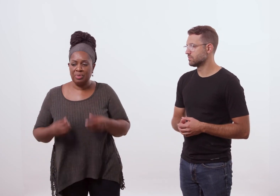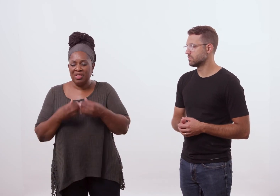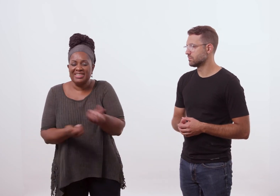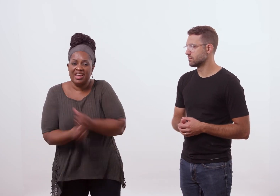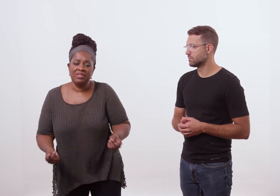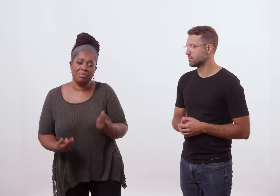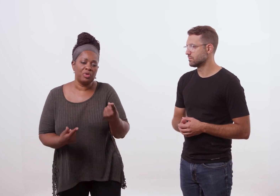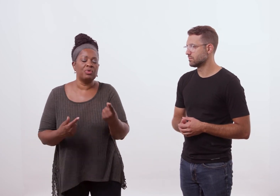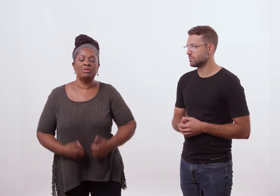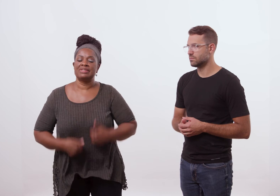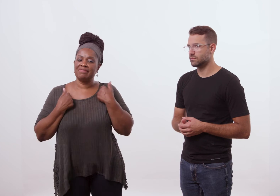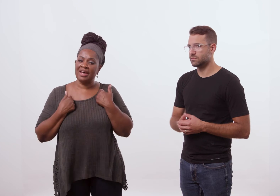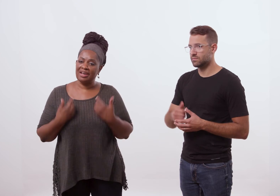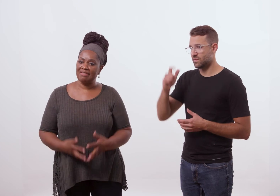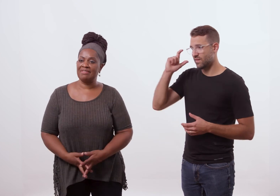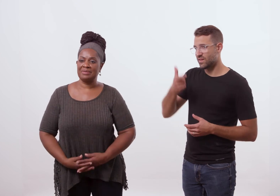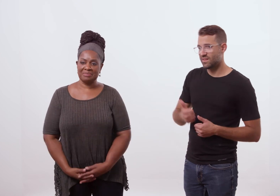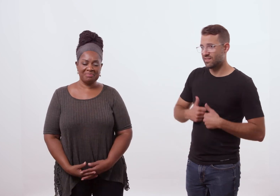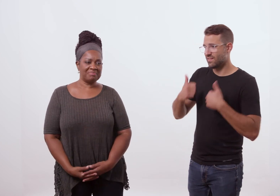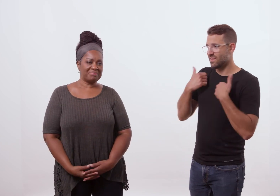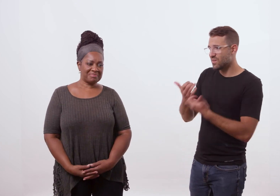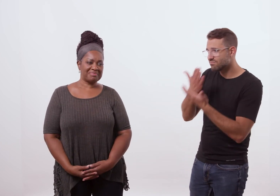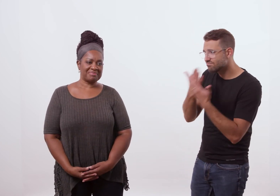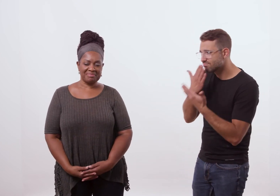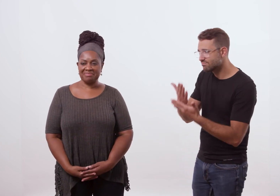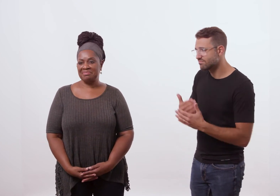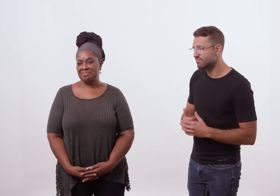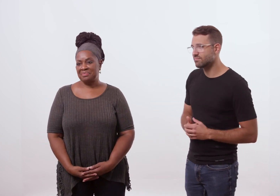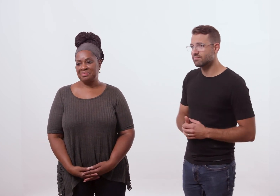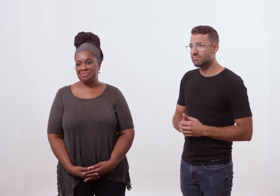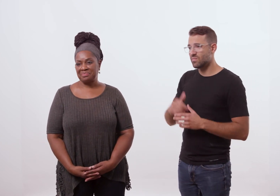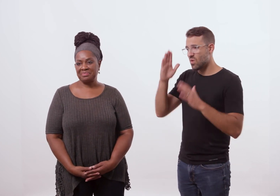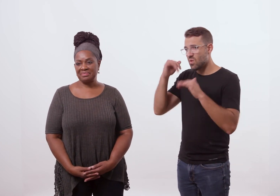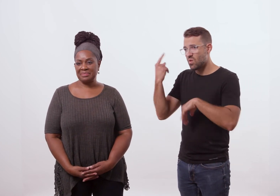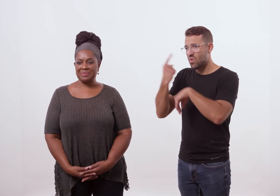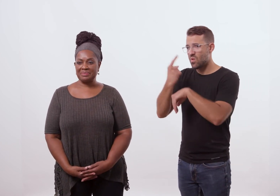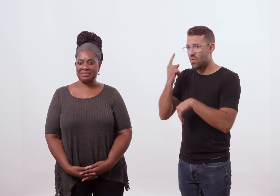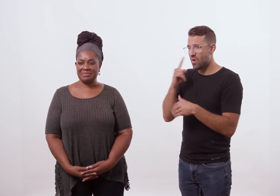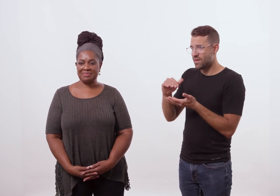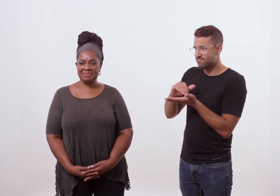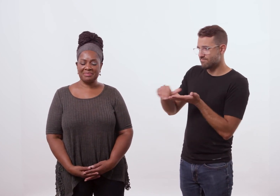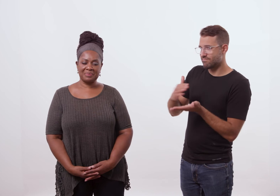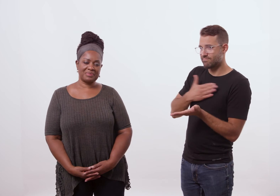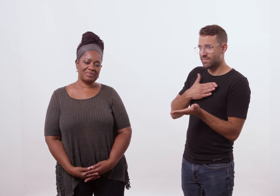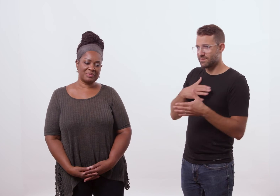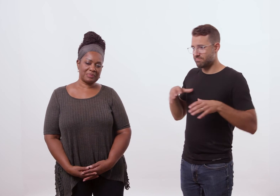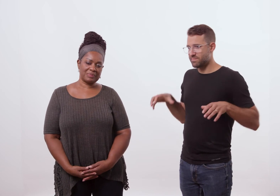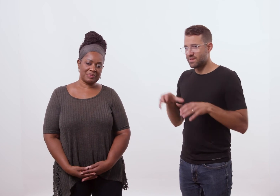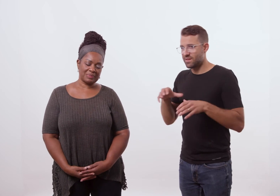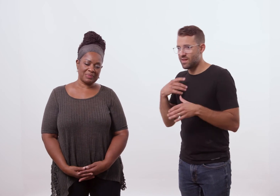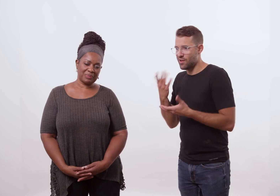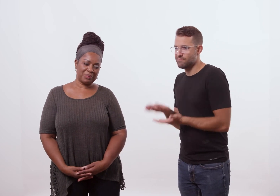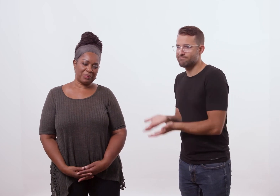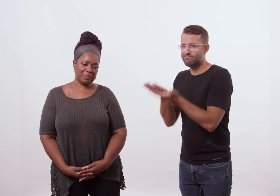Redlance lives thanks to you. I hope someday you will forgive me for carrying you off like that. I did it